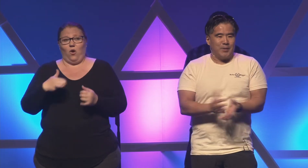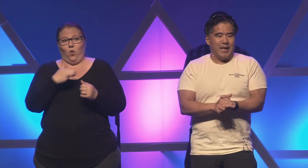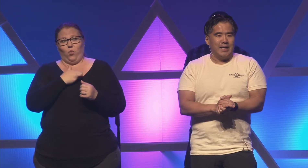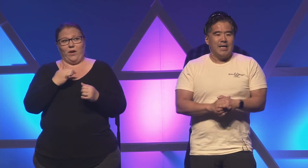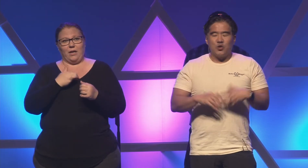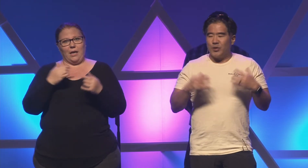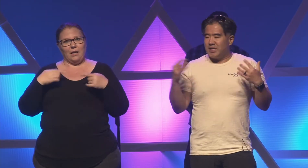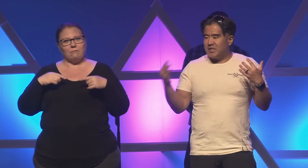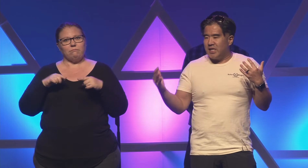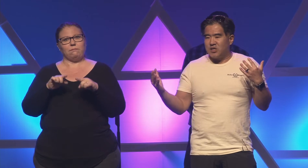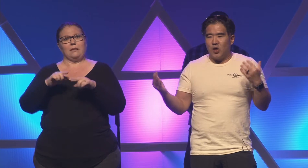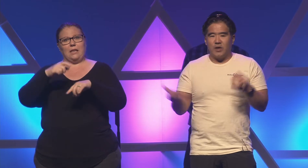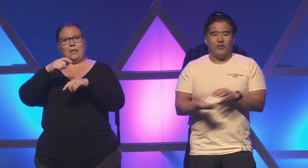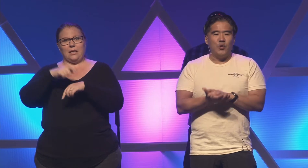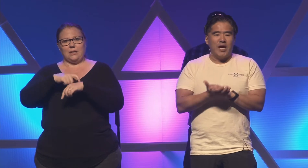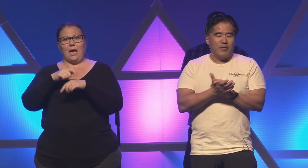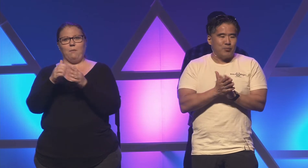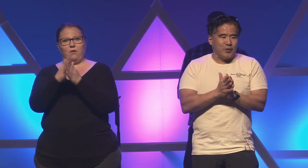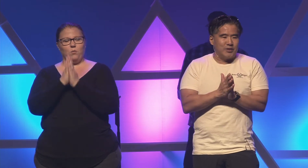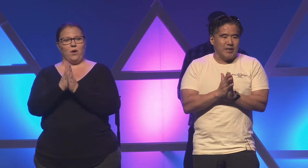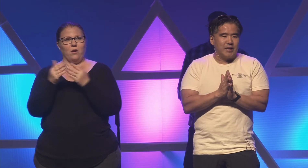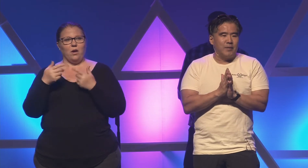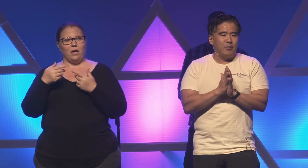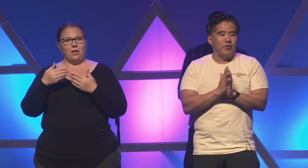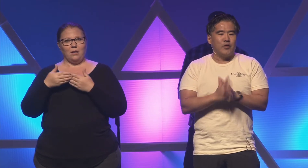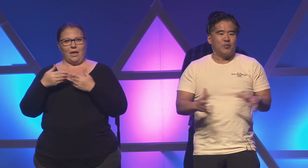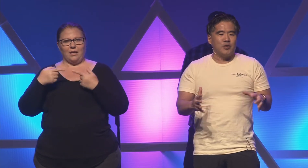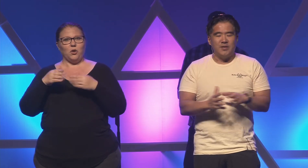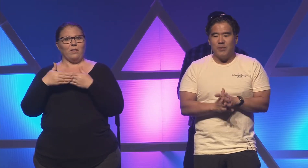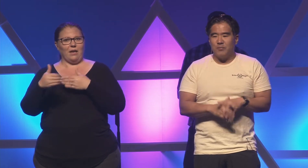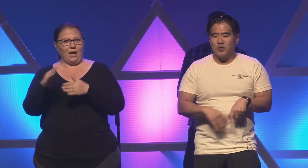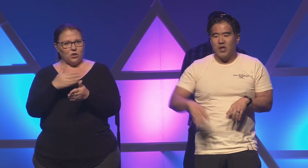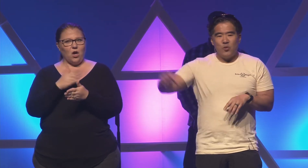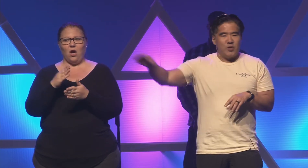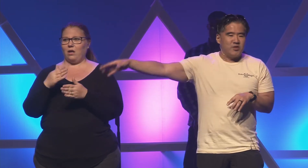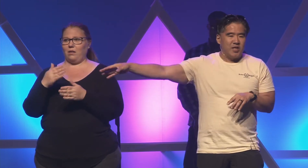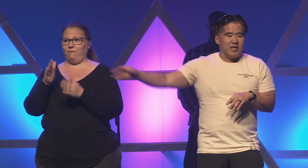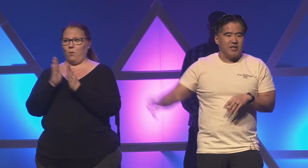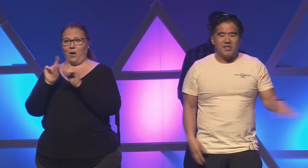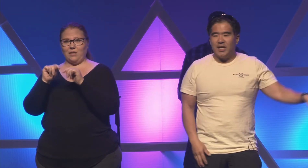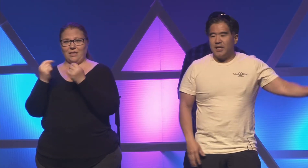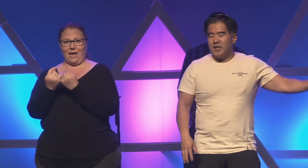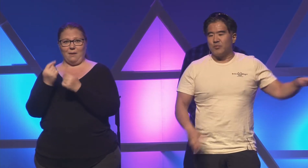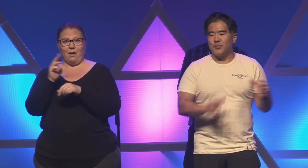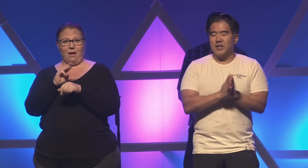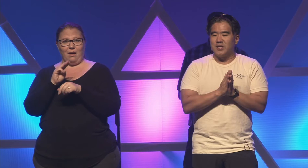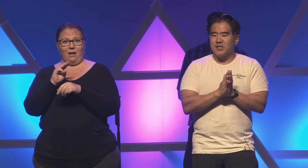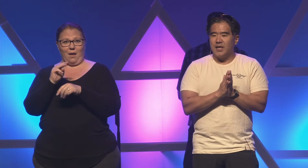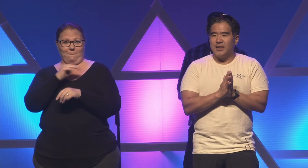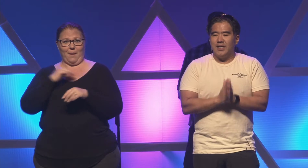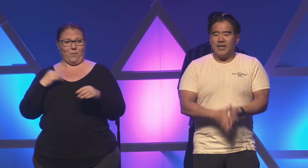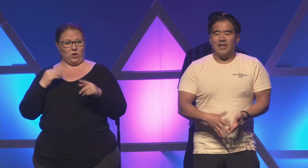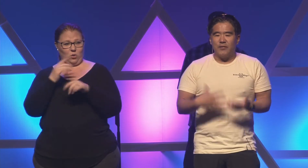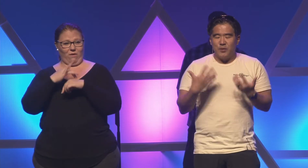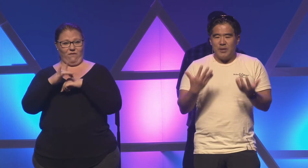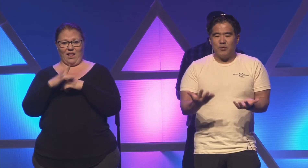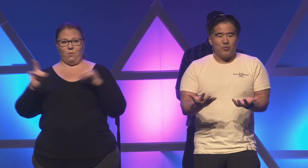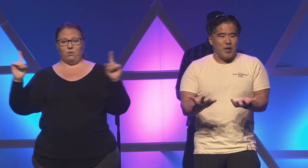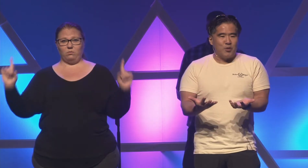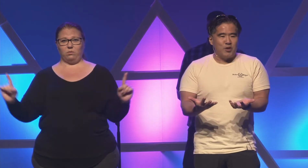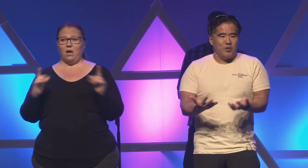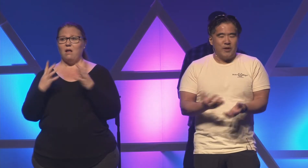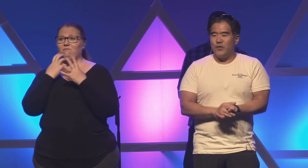prayer. And during this next song, if you have a prayer need, a couple of our prayer team members, we have Shelly on this side and Deborah will be on this side. They'd love to be